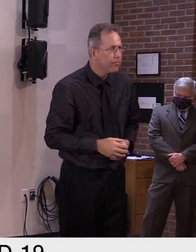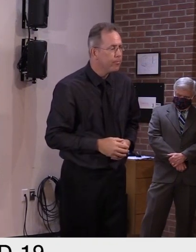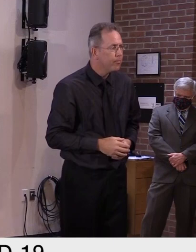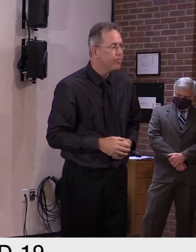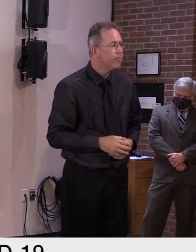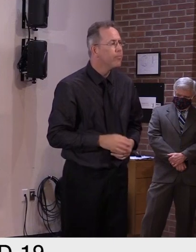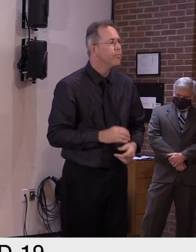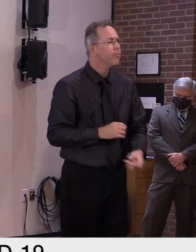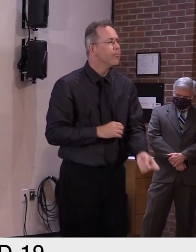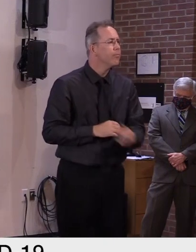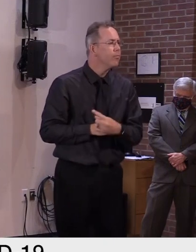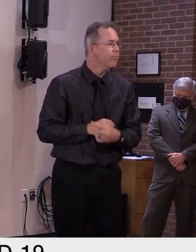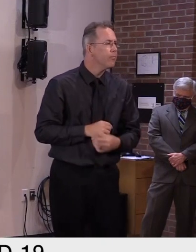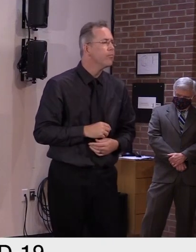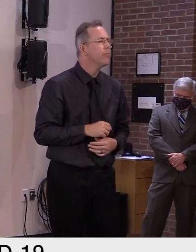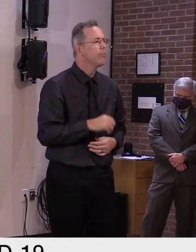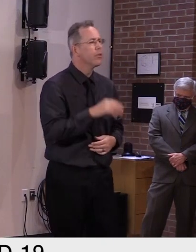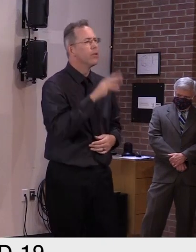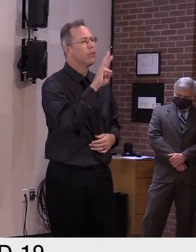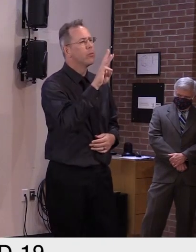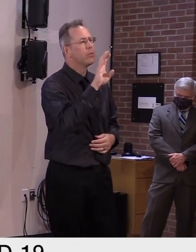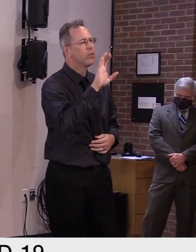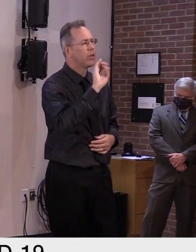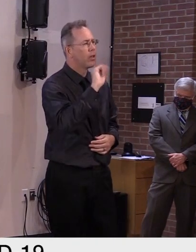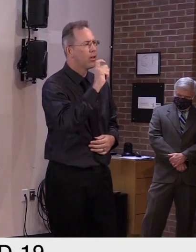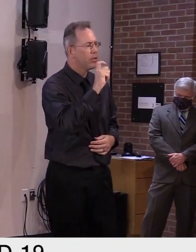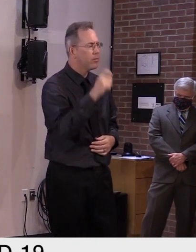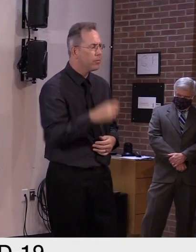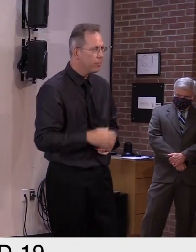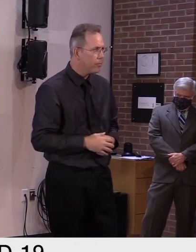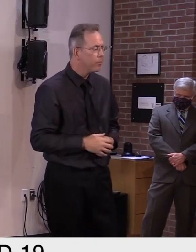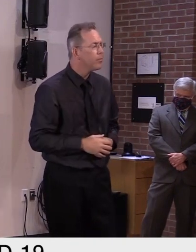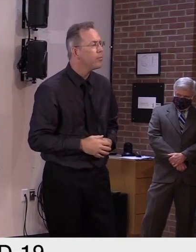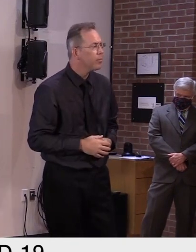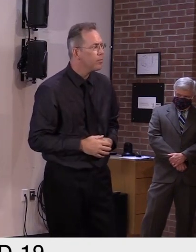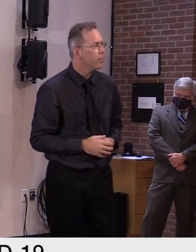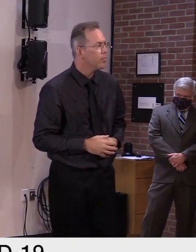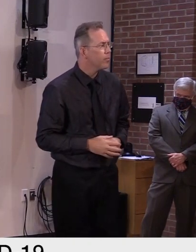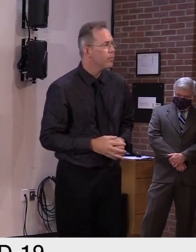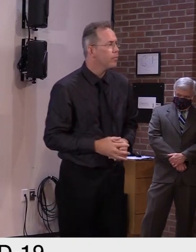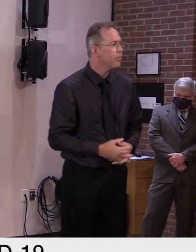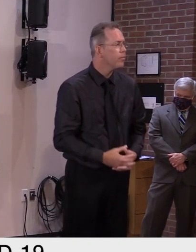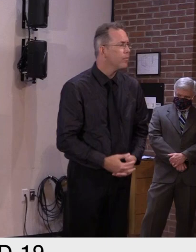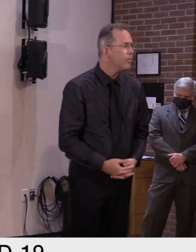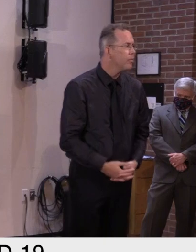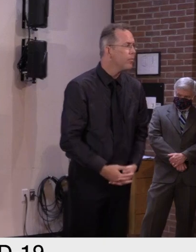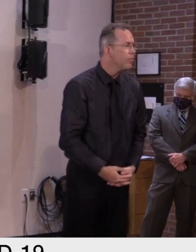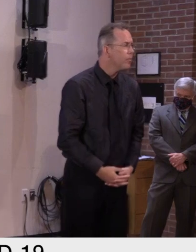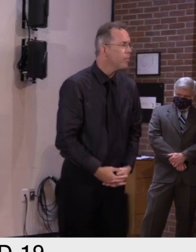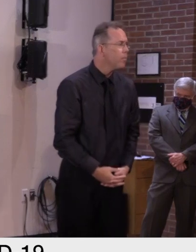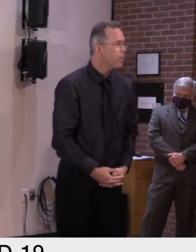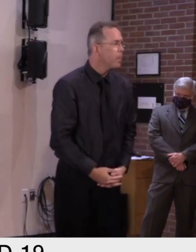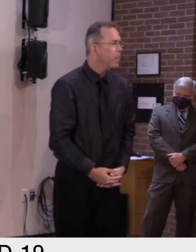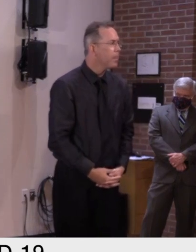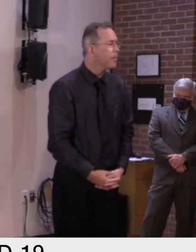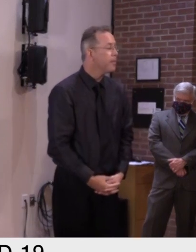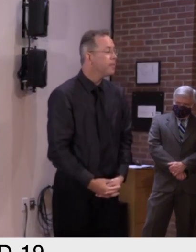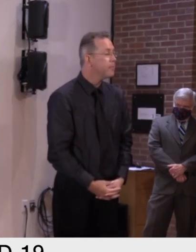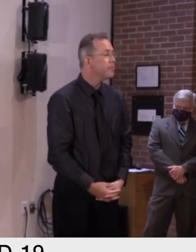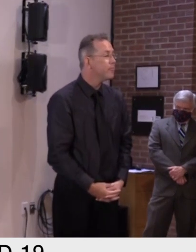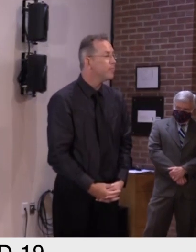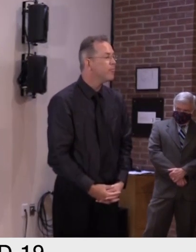it found that there was little to no effect on mortality. Just wanted to get your take on it and how it will be used in Vermont in the future.